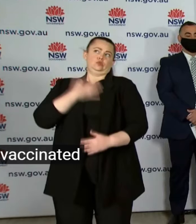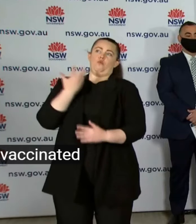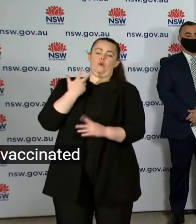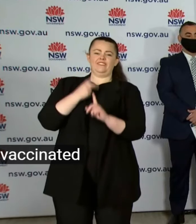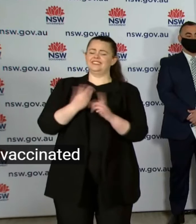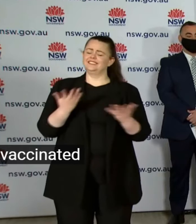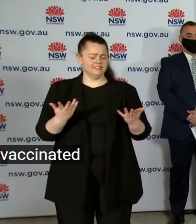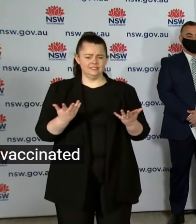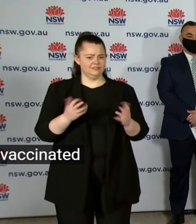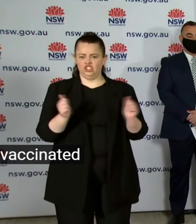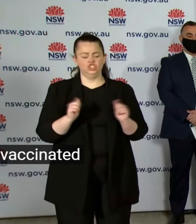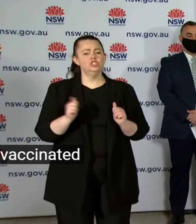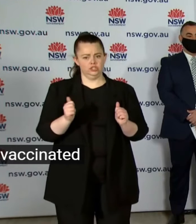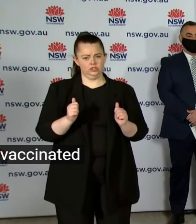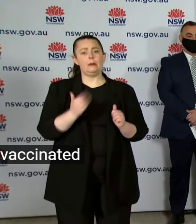get vaccinated.